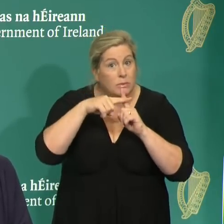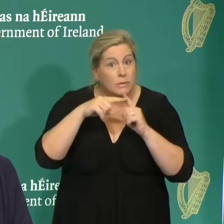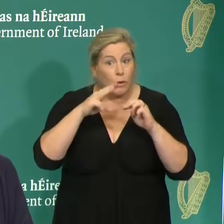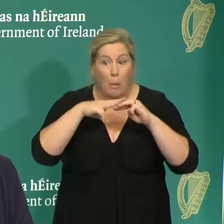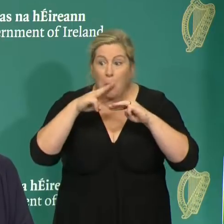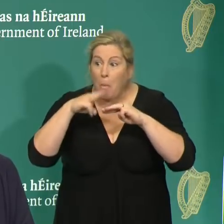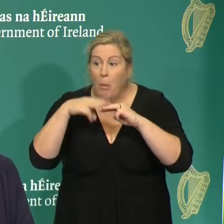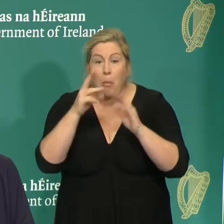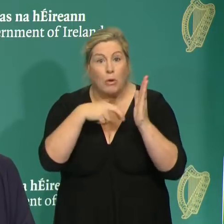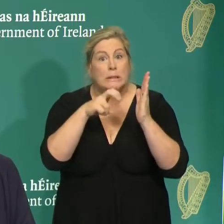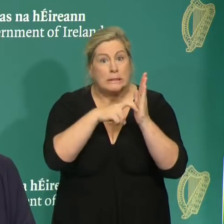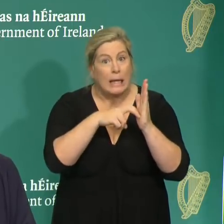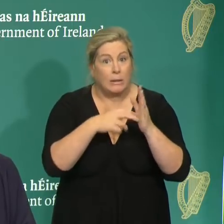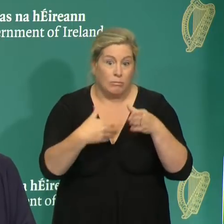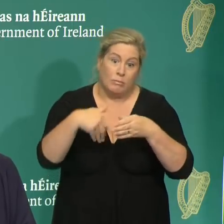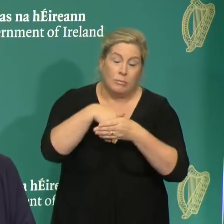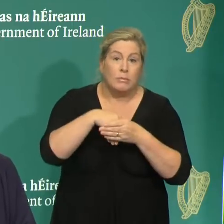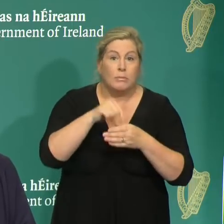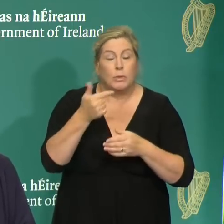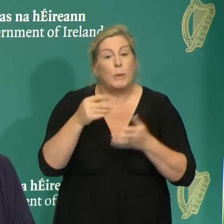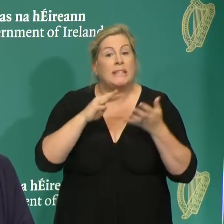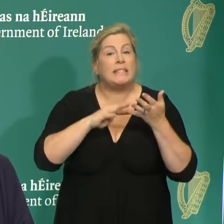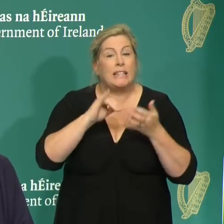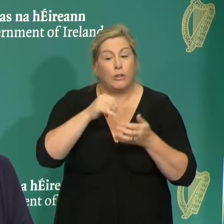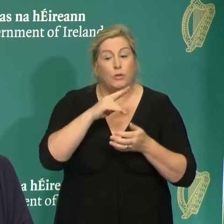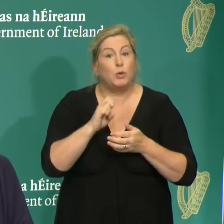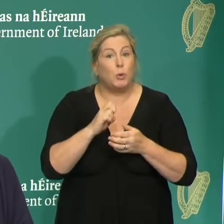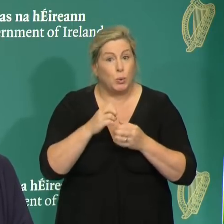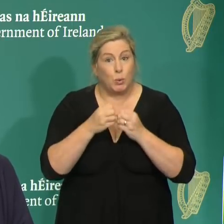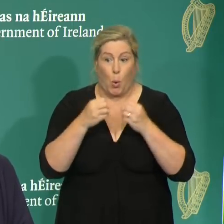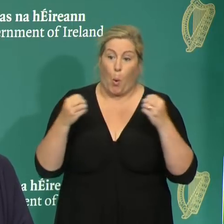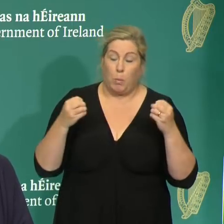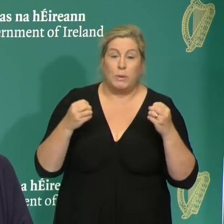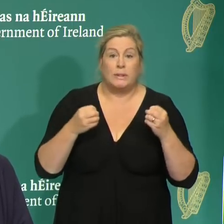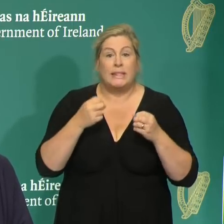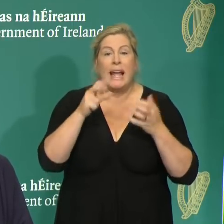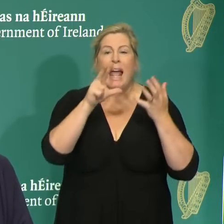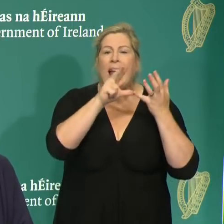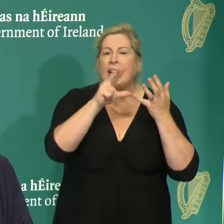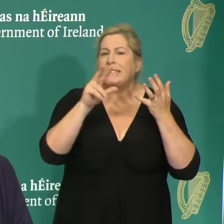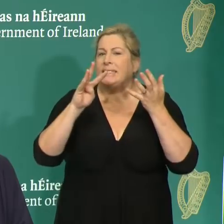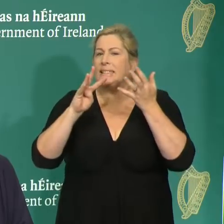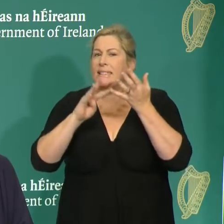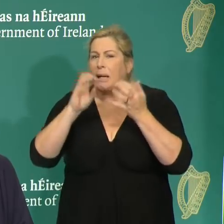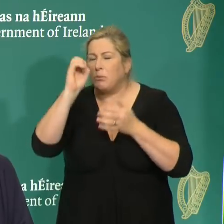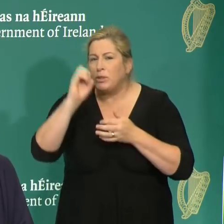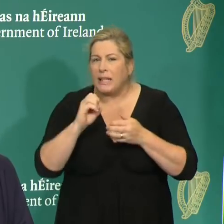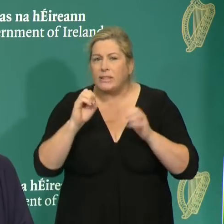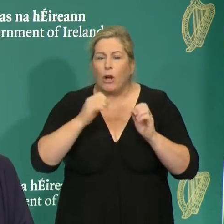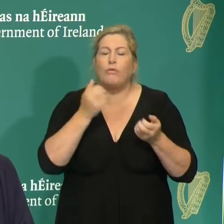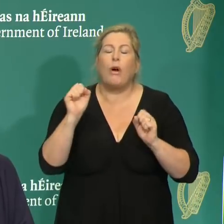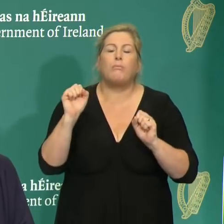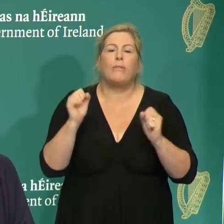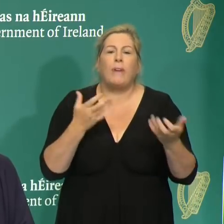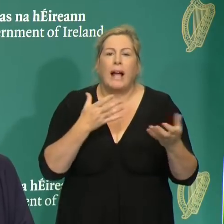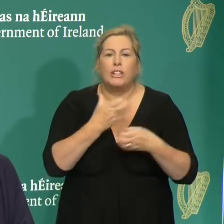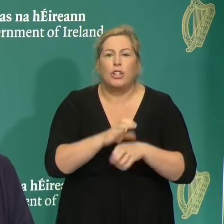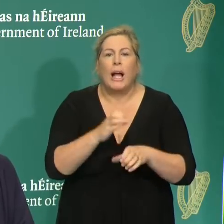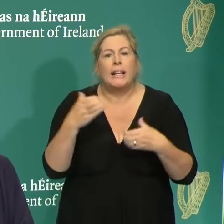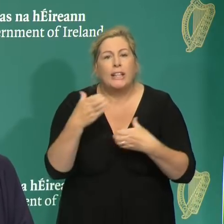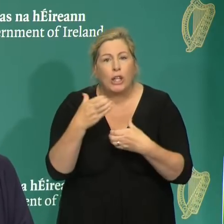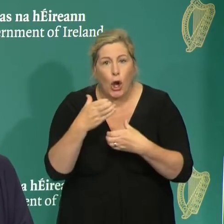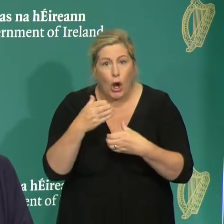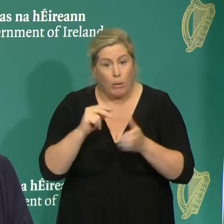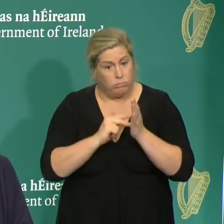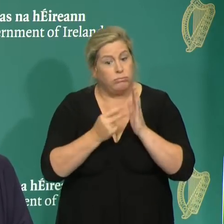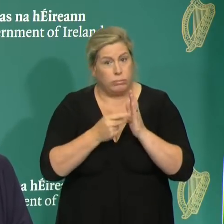on the 29th of June, with 85% of providers surveyed by the Department of Children indicating that they planned